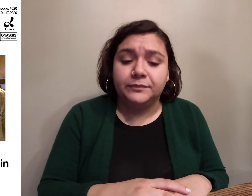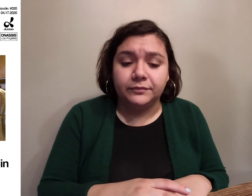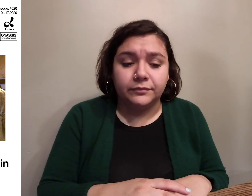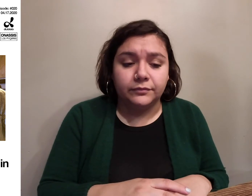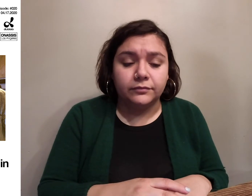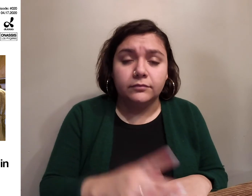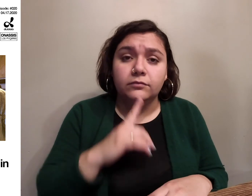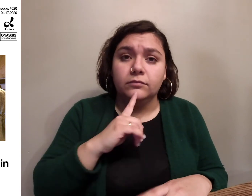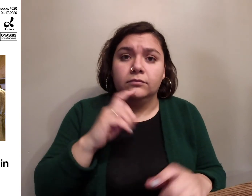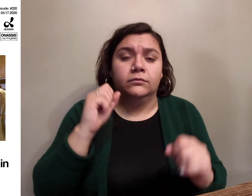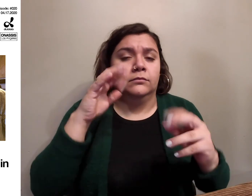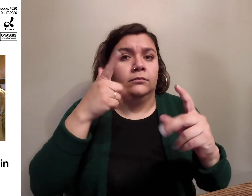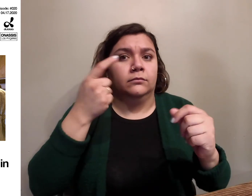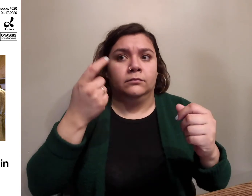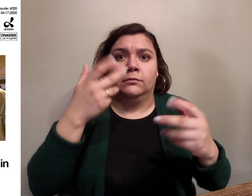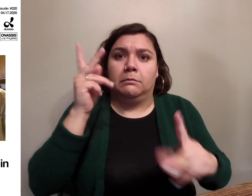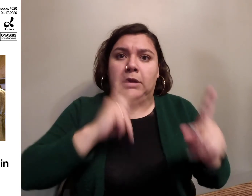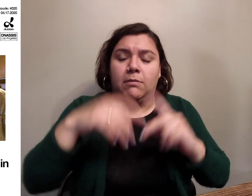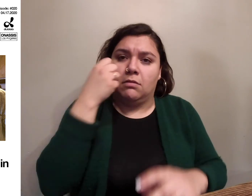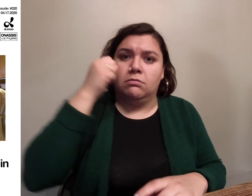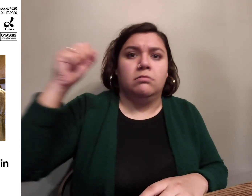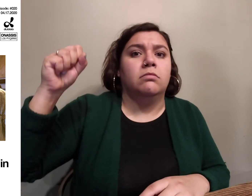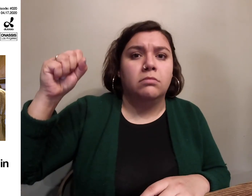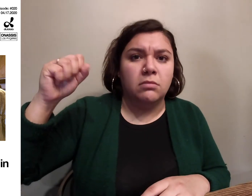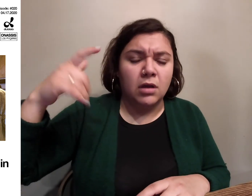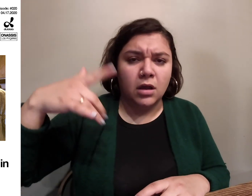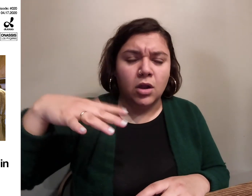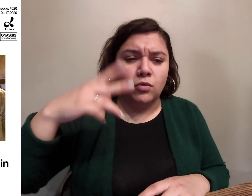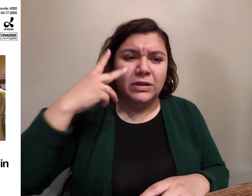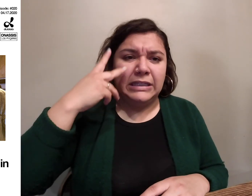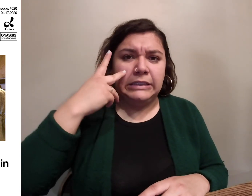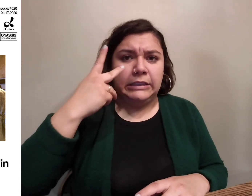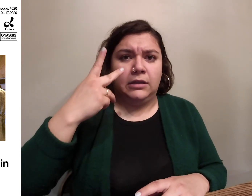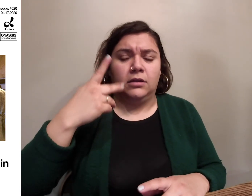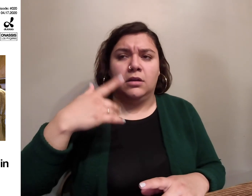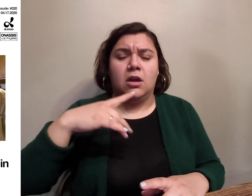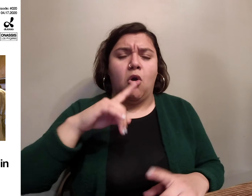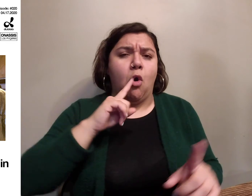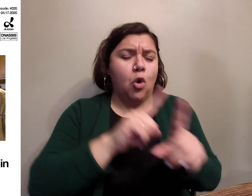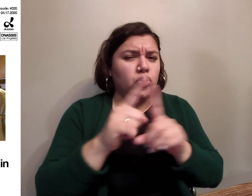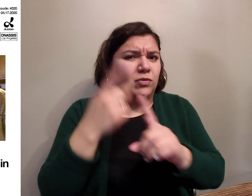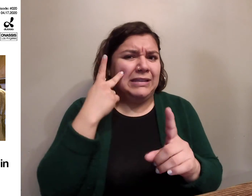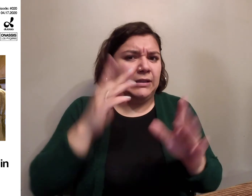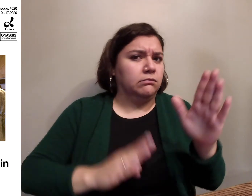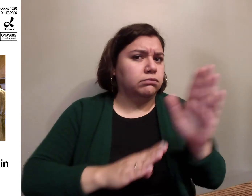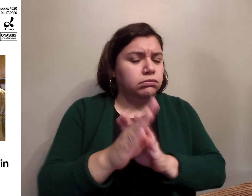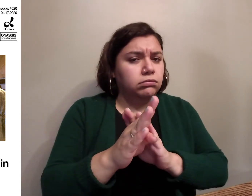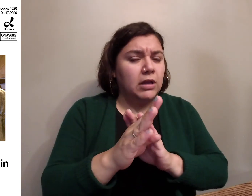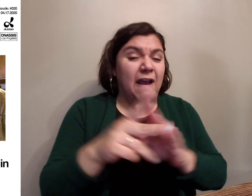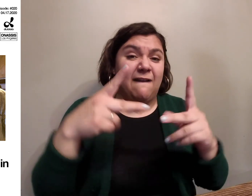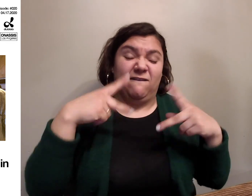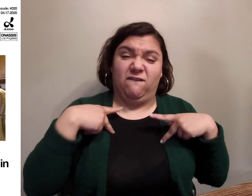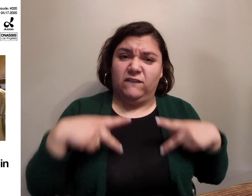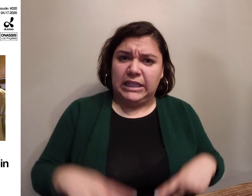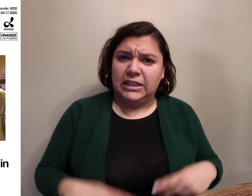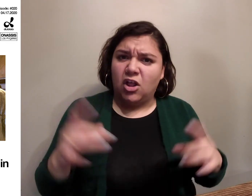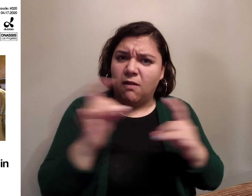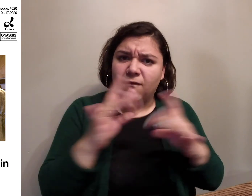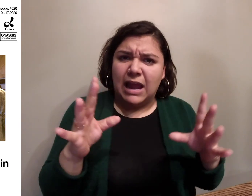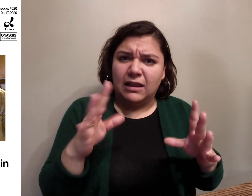of physical violence Right. against Asian Americans in the United States. Violence. And you're in LA.